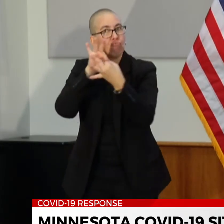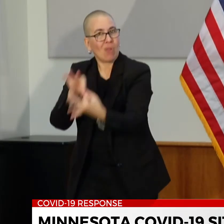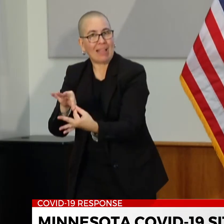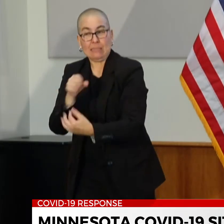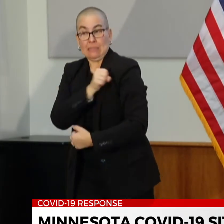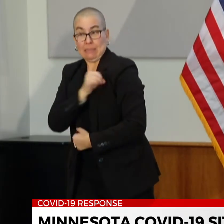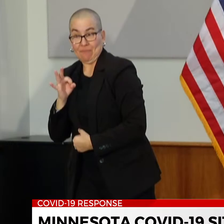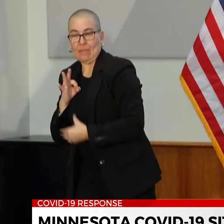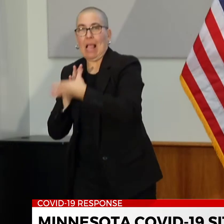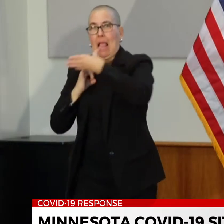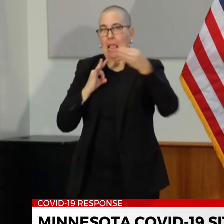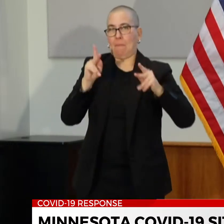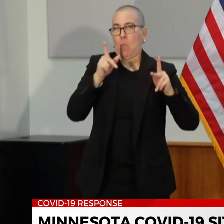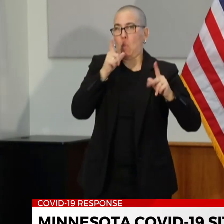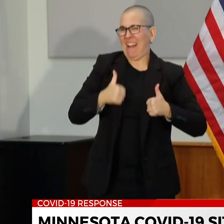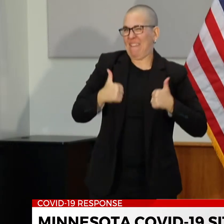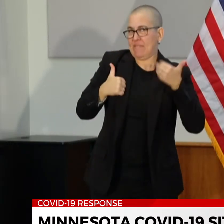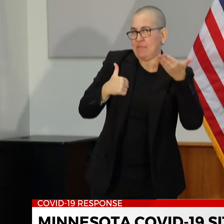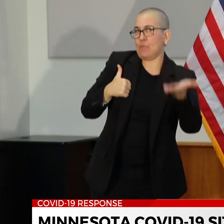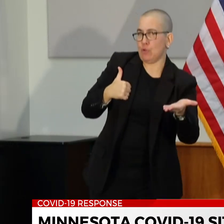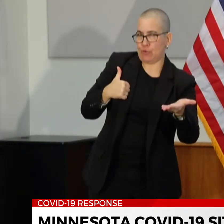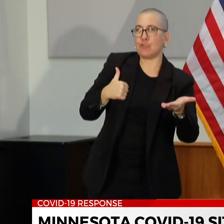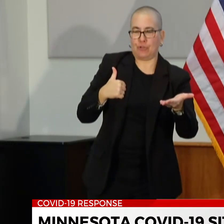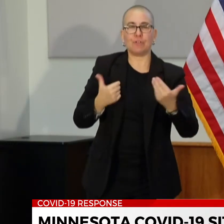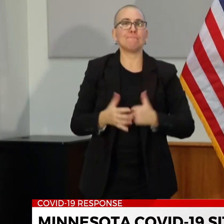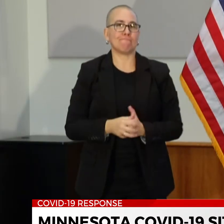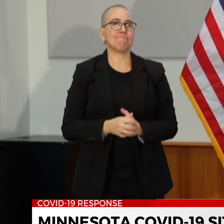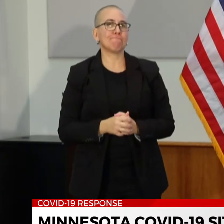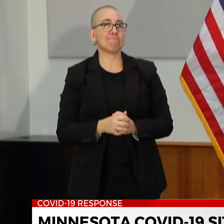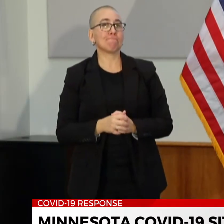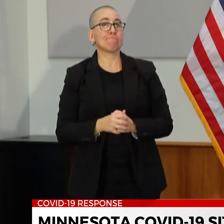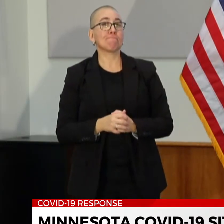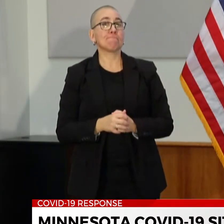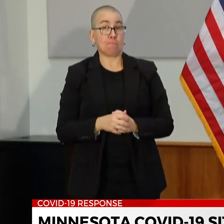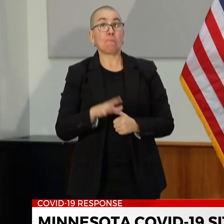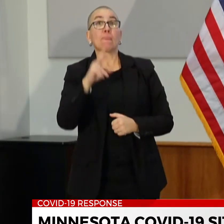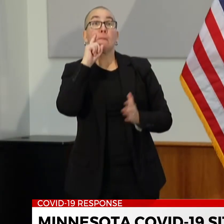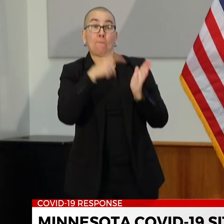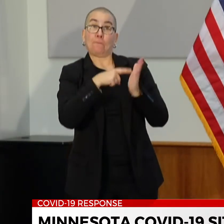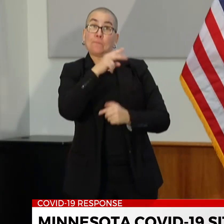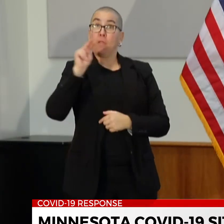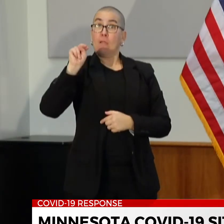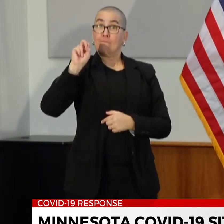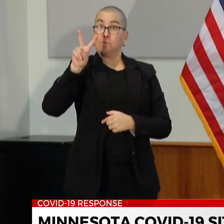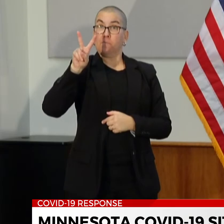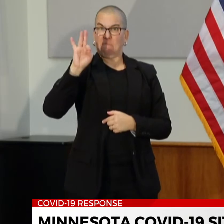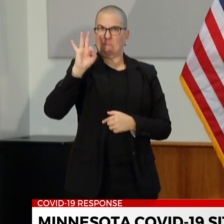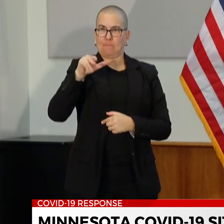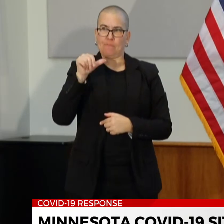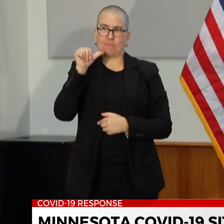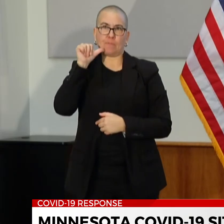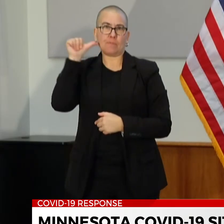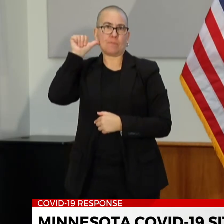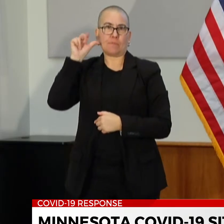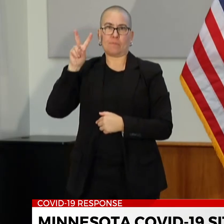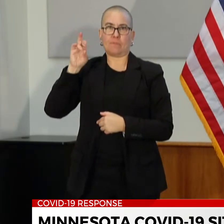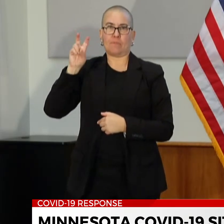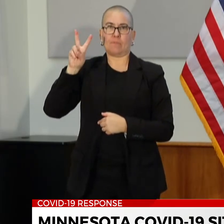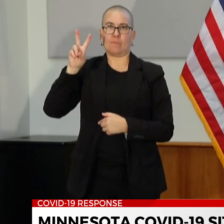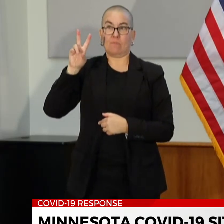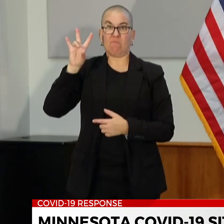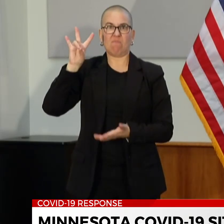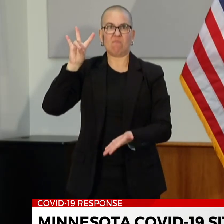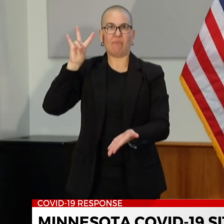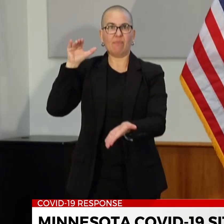example, as of November 29th, skilled nursing facilities or nursing homes had over 7,700